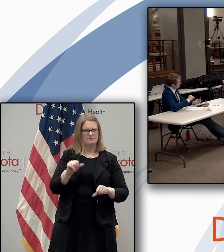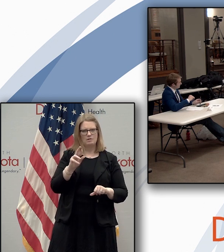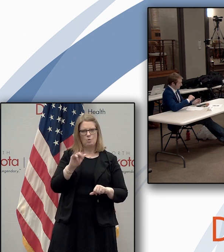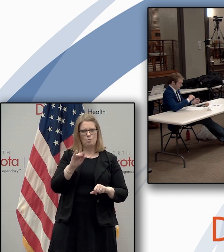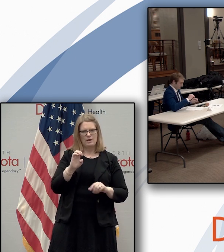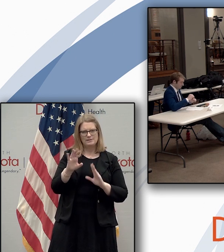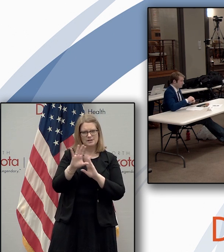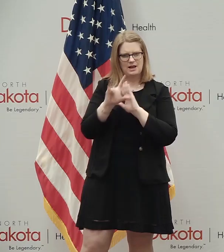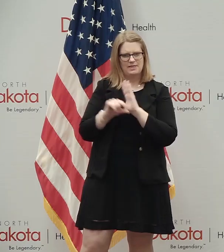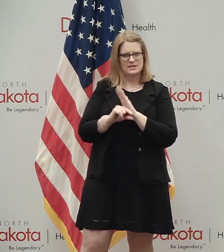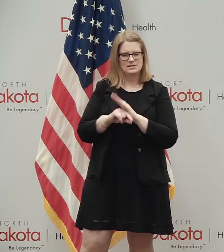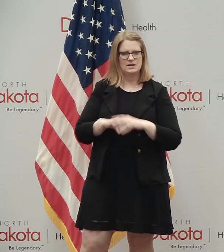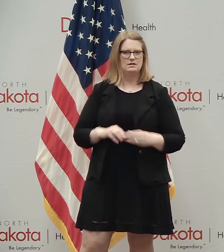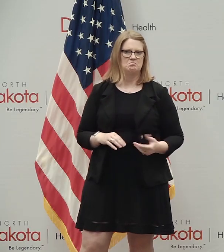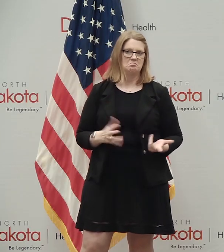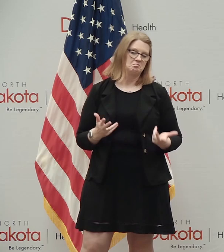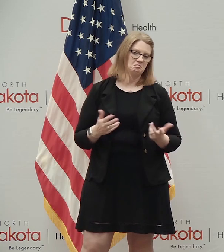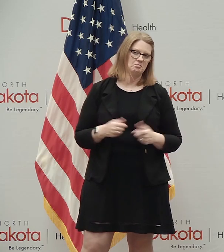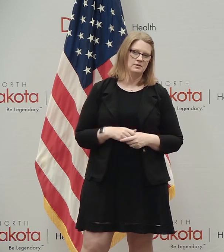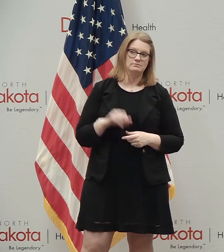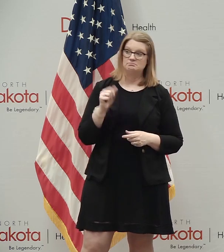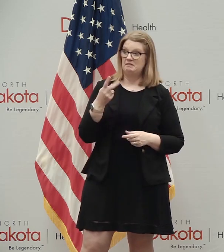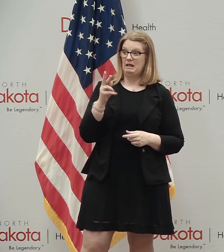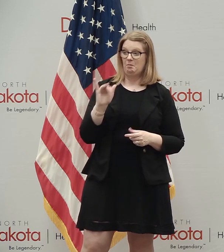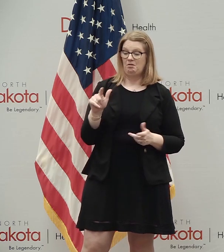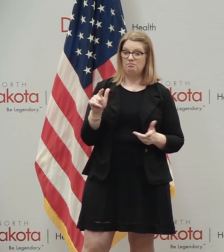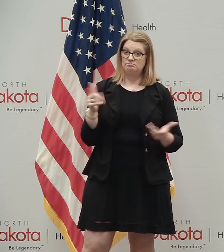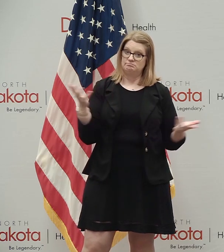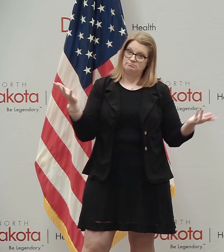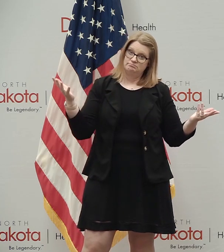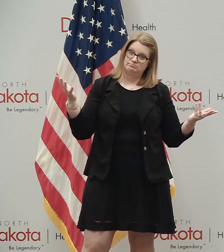ethnicity? April, I can't